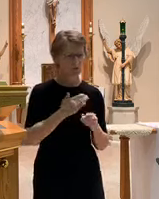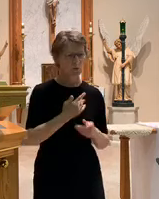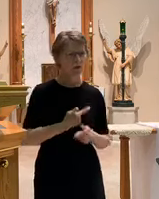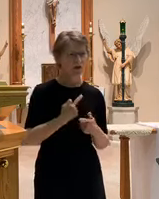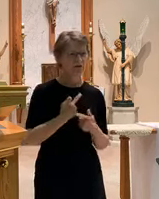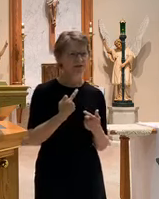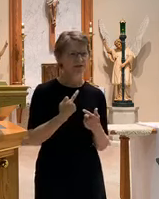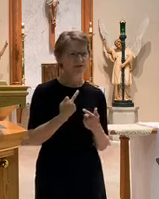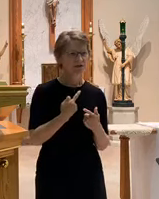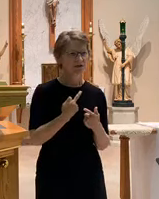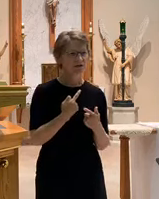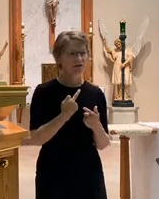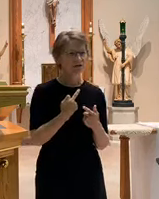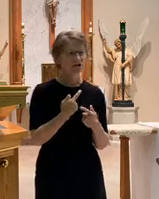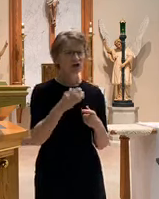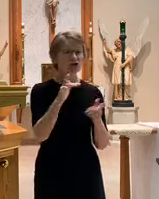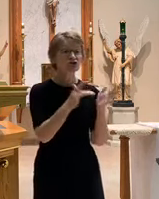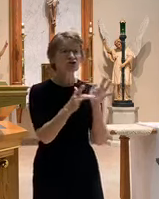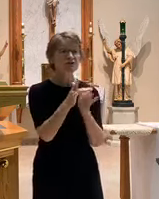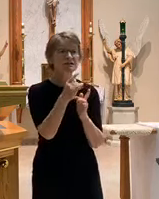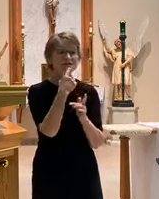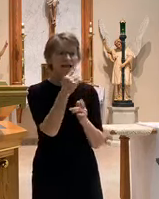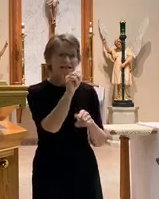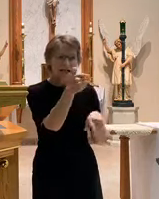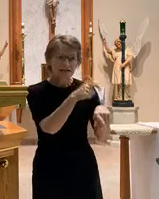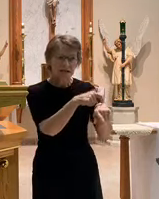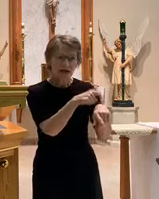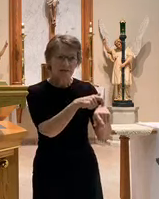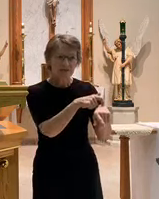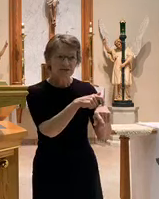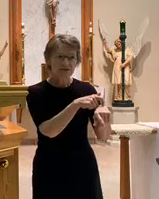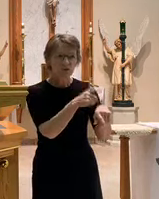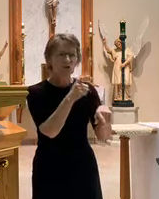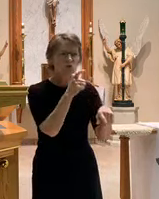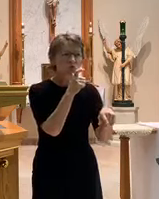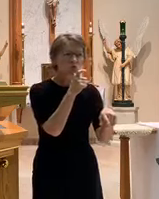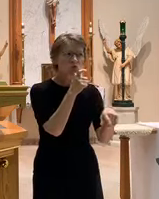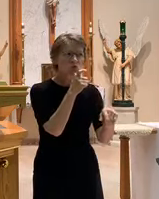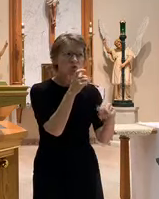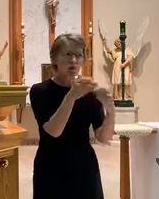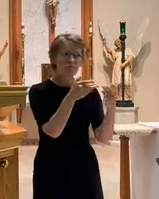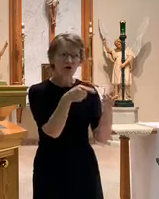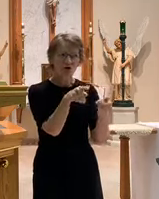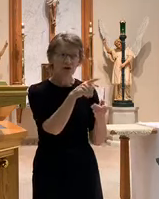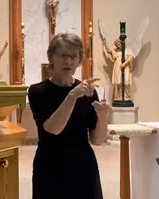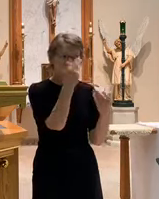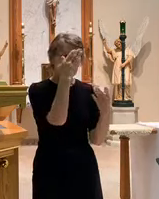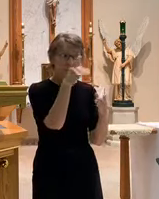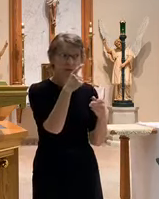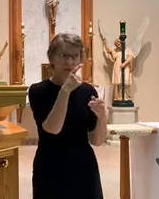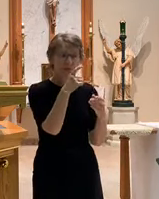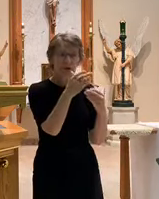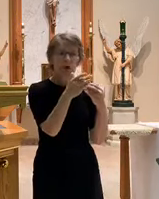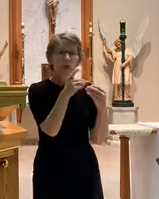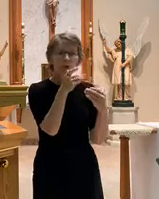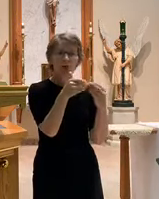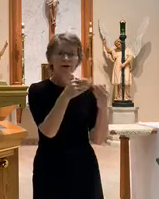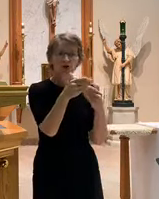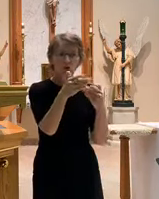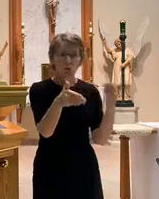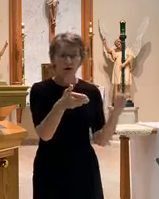Whoever, Jesus said 10 times, whoever. We don't know who they are, but we are to